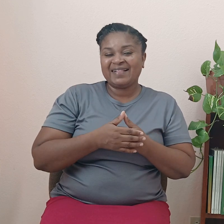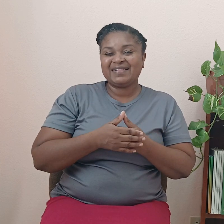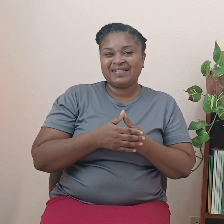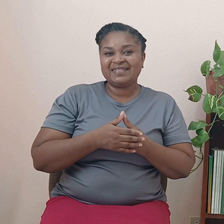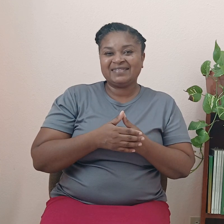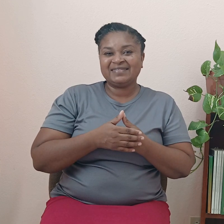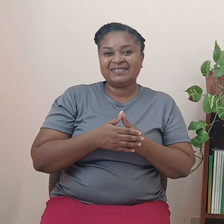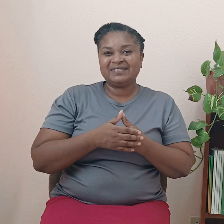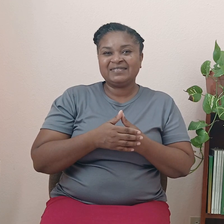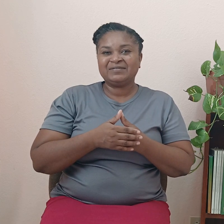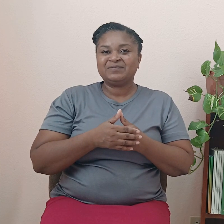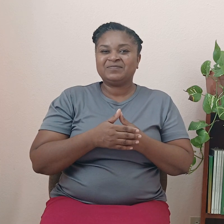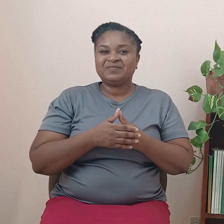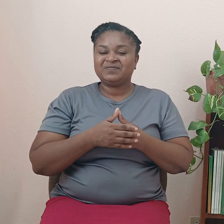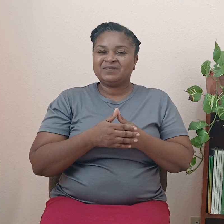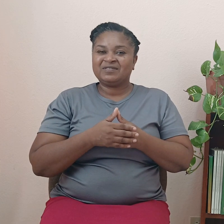So, which one did you think it was?